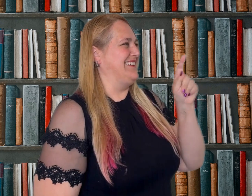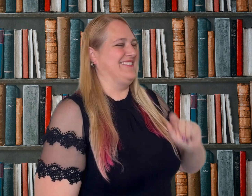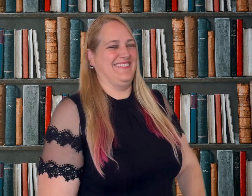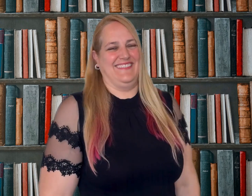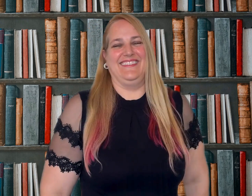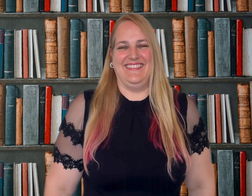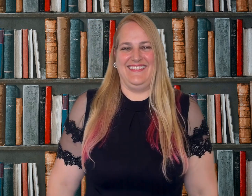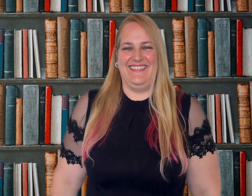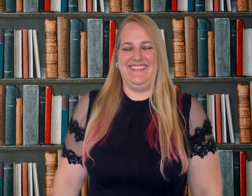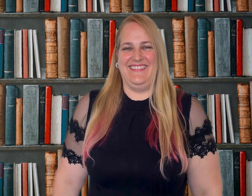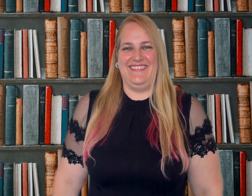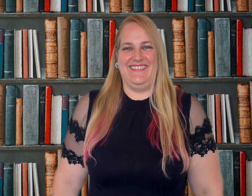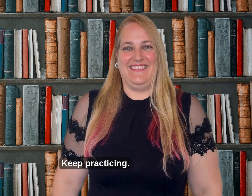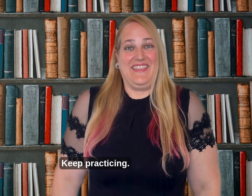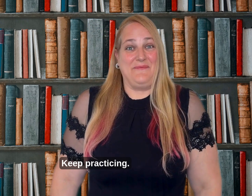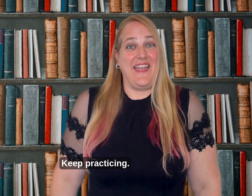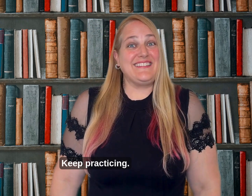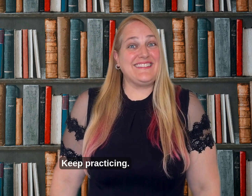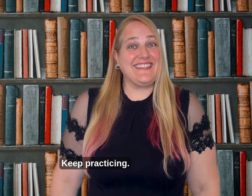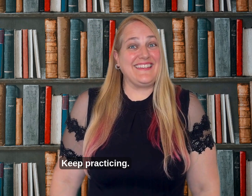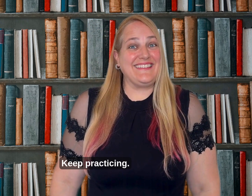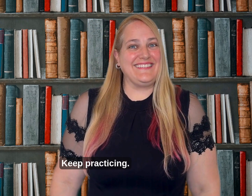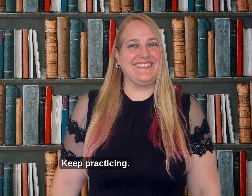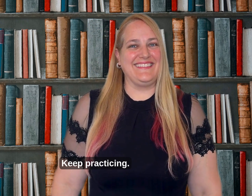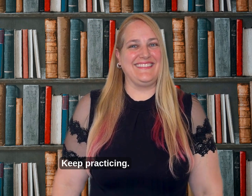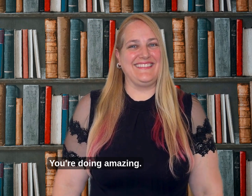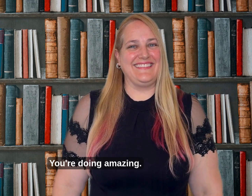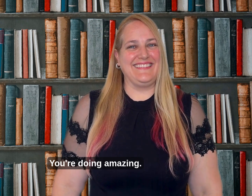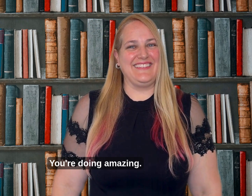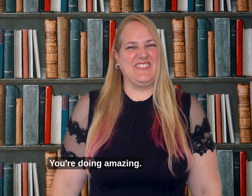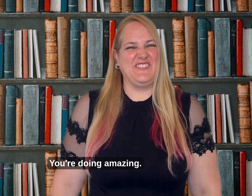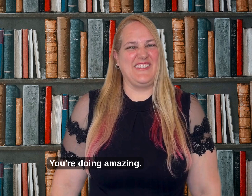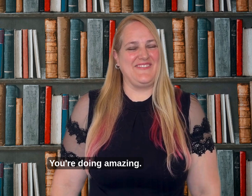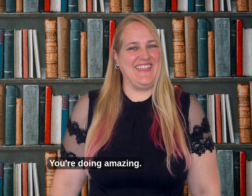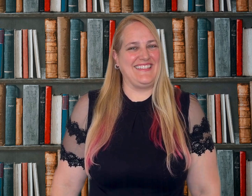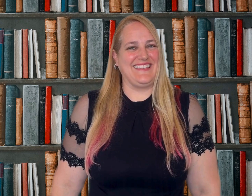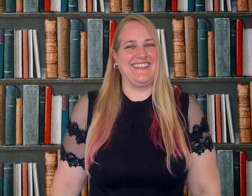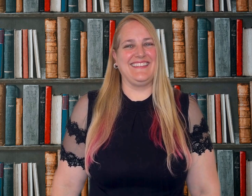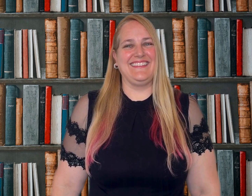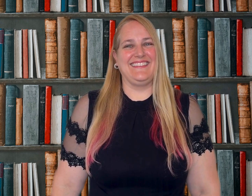you. Keep practicing. You're doing amazing.